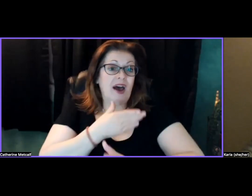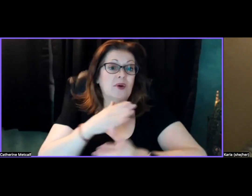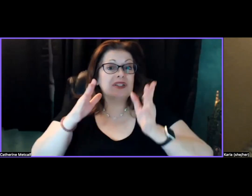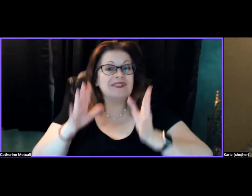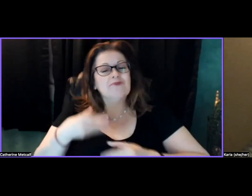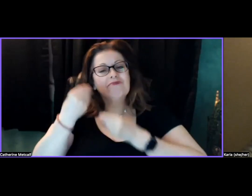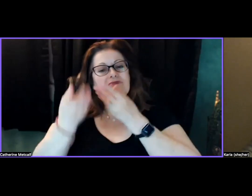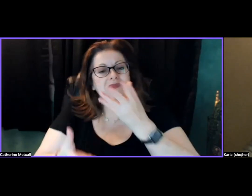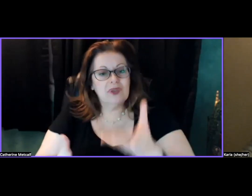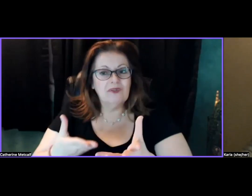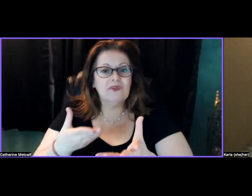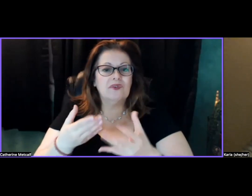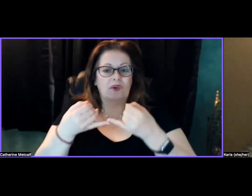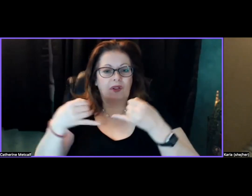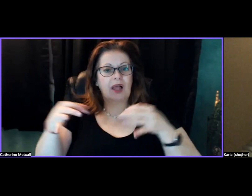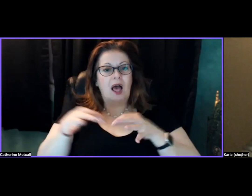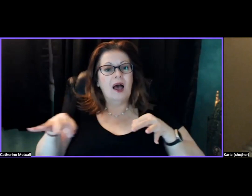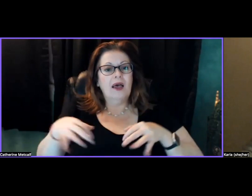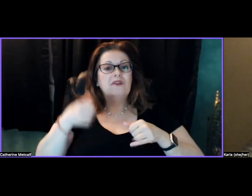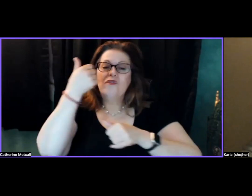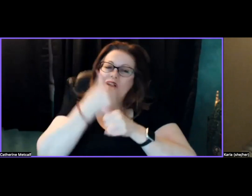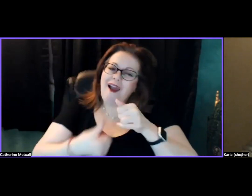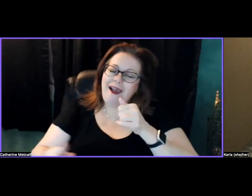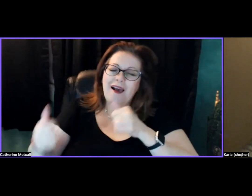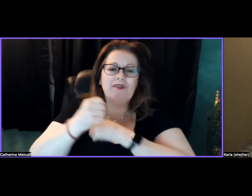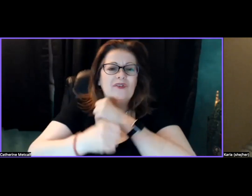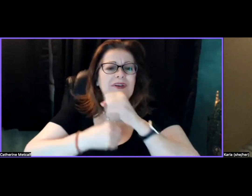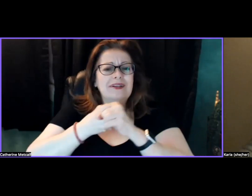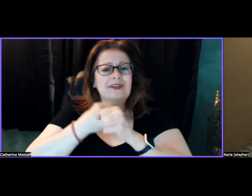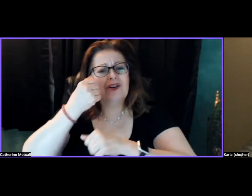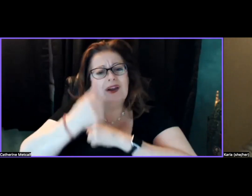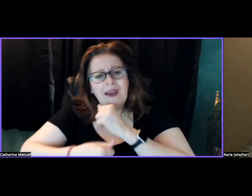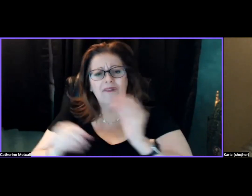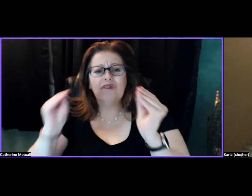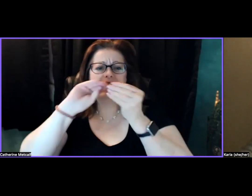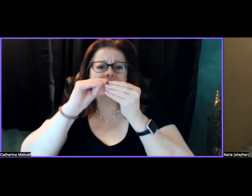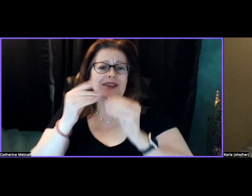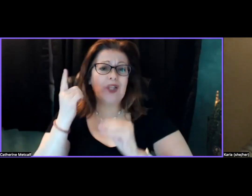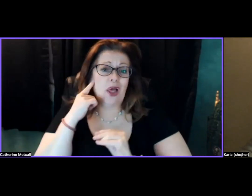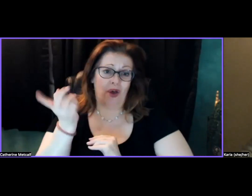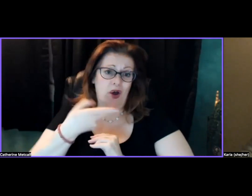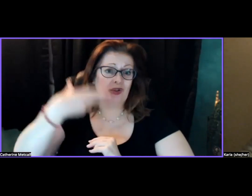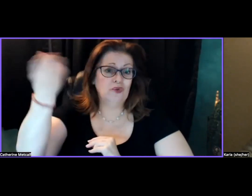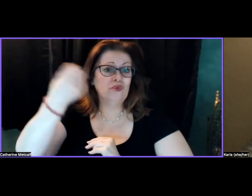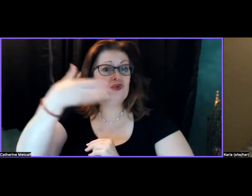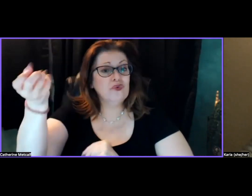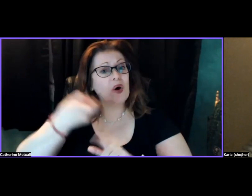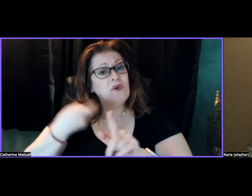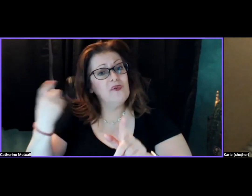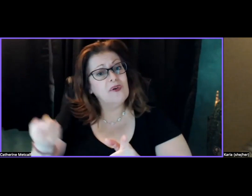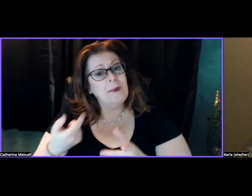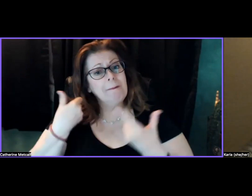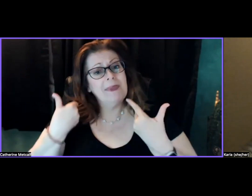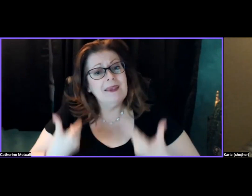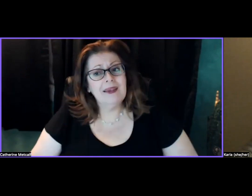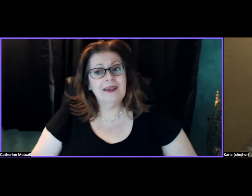for every year or kiss I felt you robbed me of. If I were a better poet, I might have built myself a city clean of